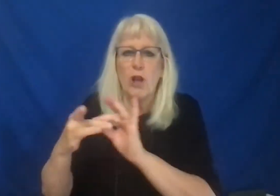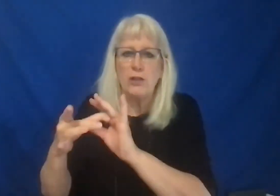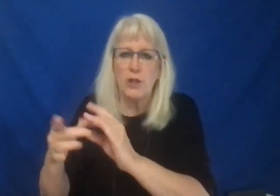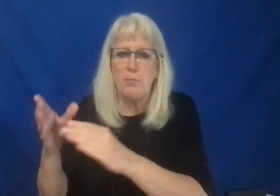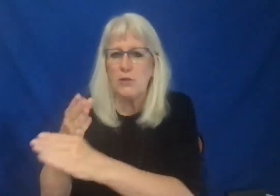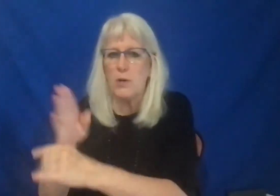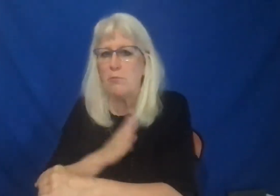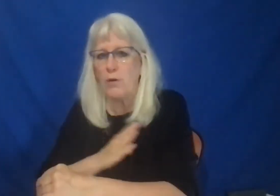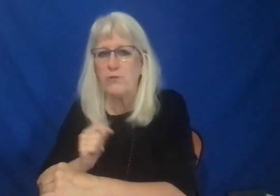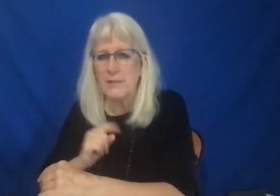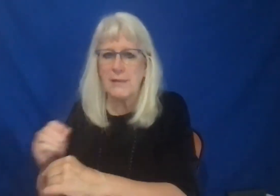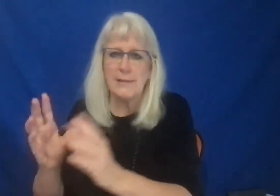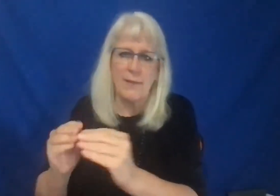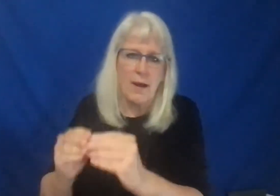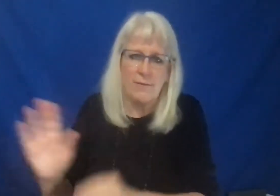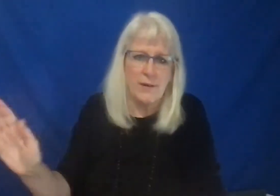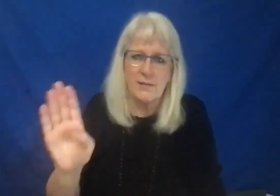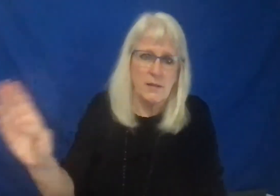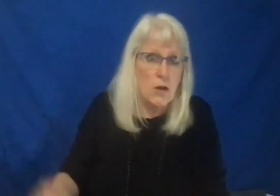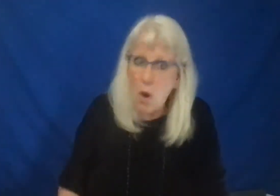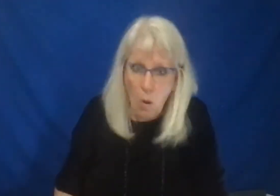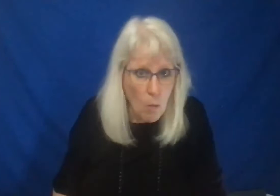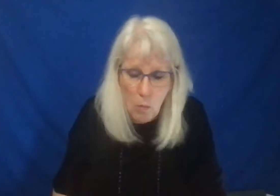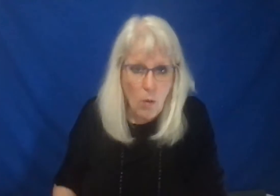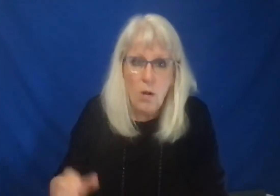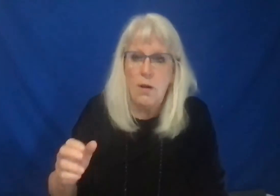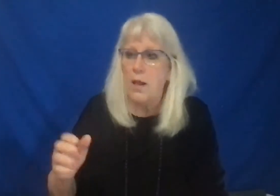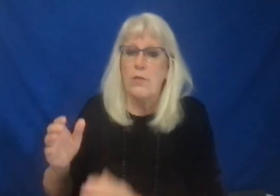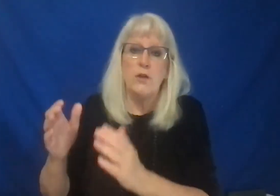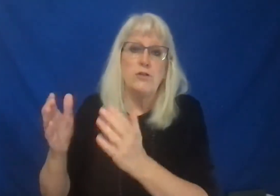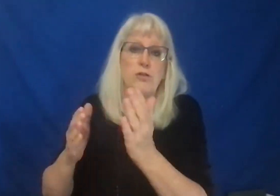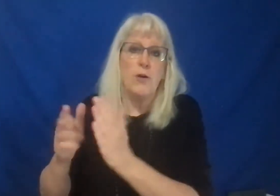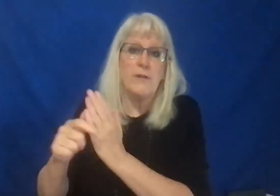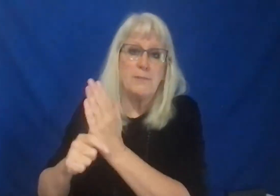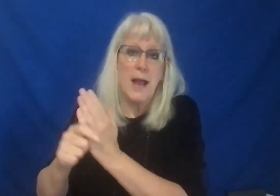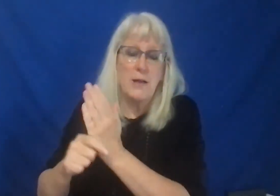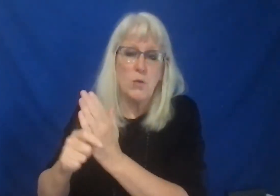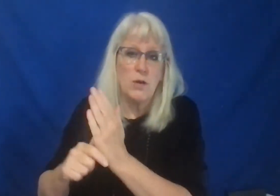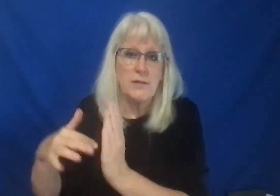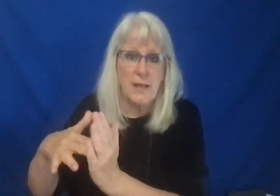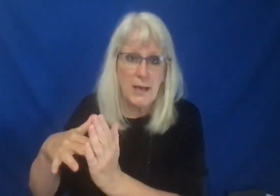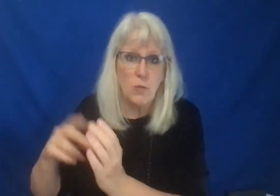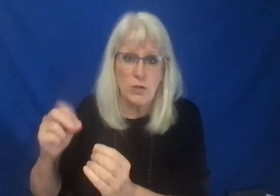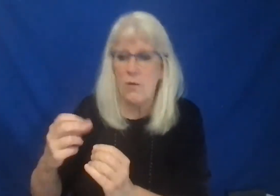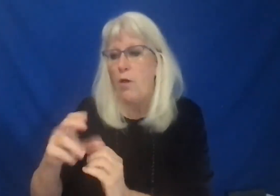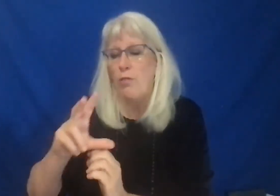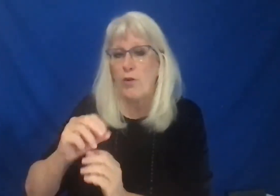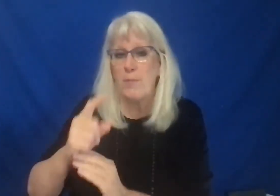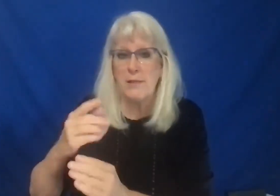trustees and the conference and, you know, the service manual study that we do for 30 minutes before the real meeting starts. They really can affect